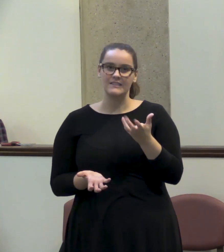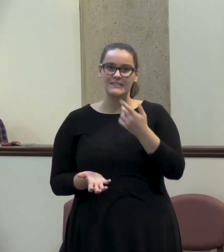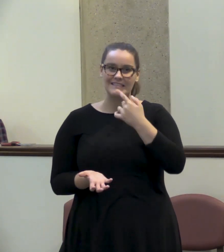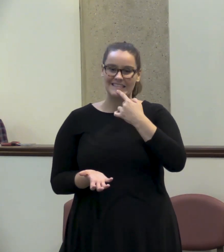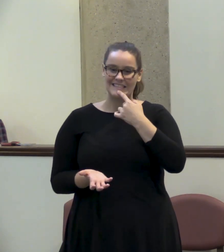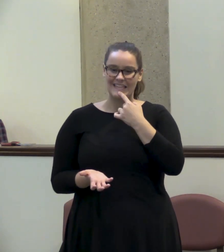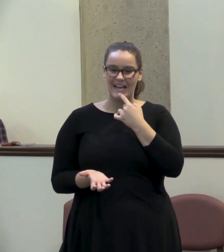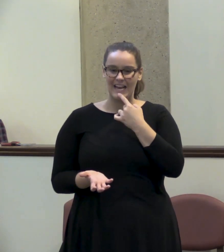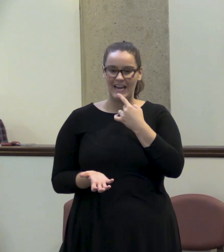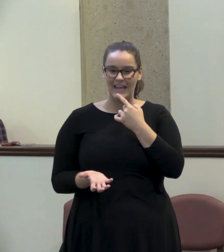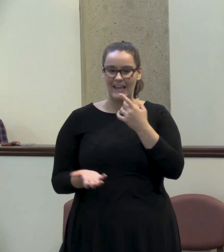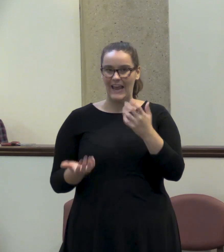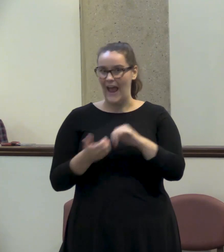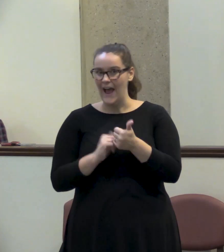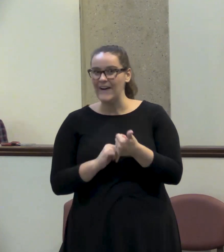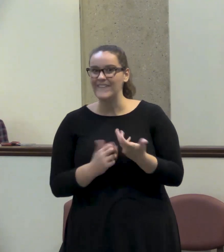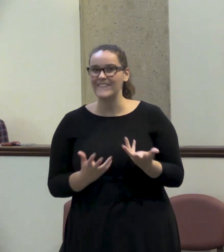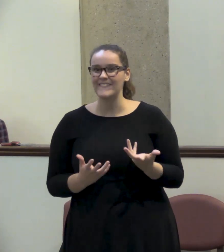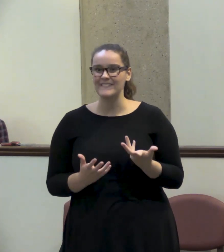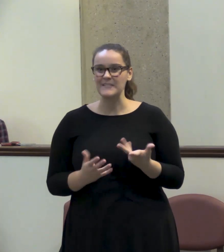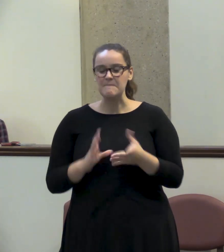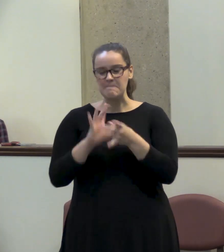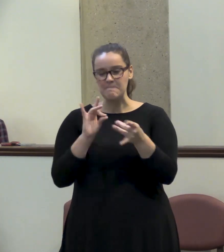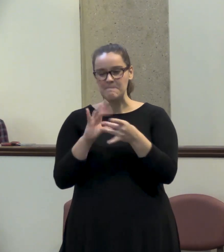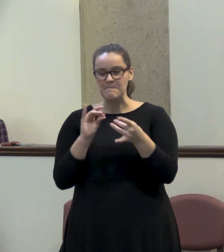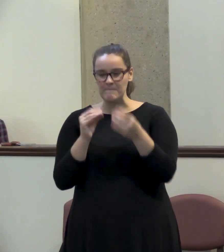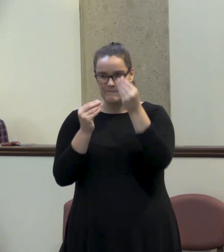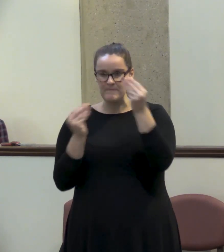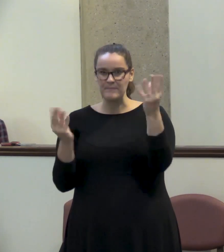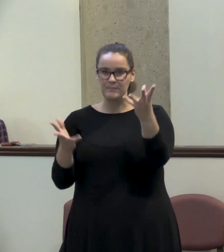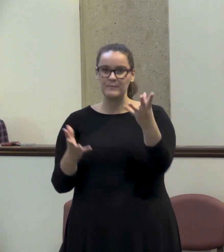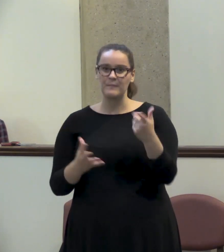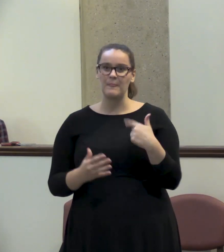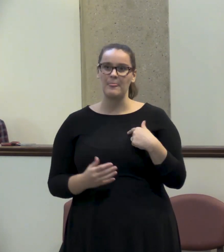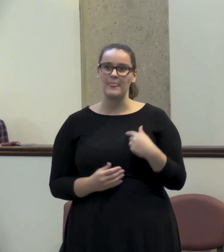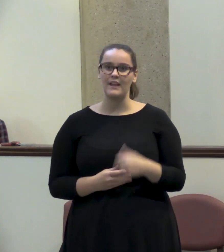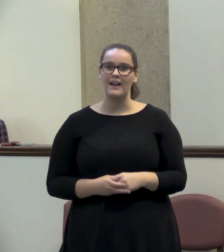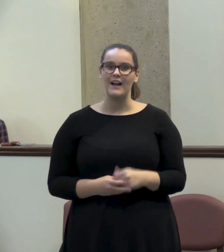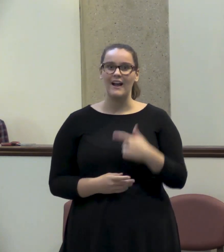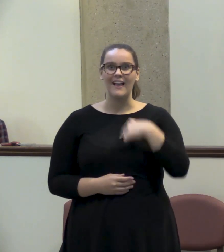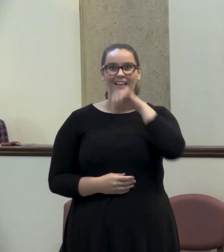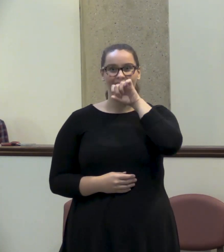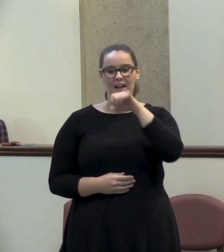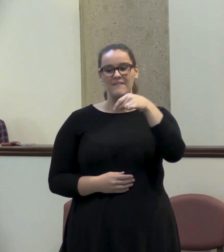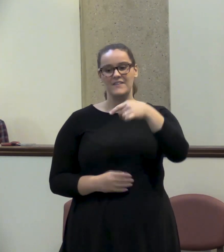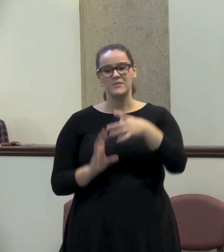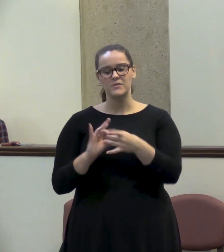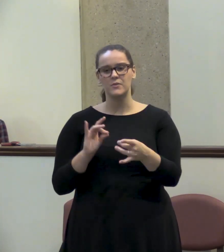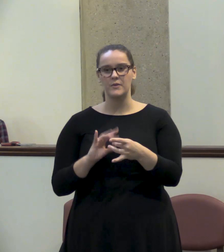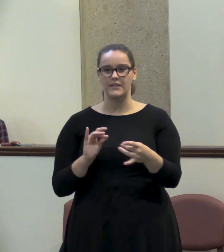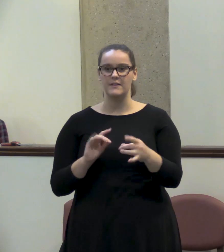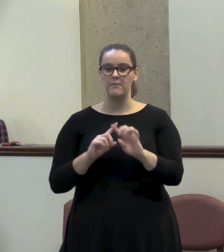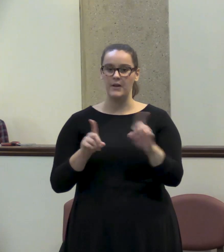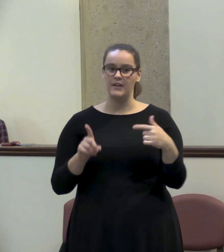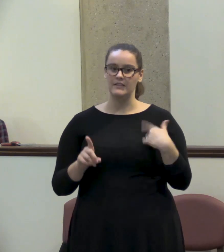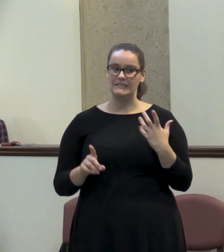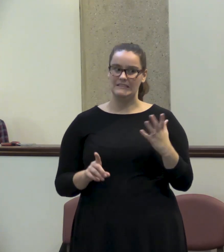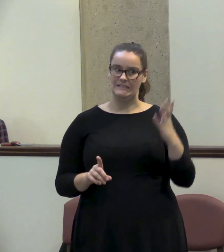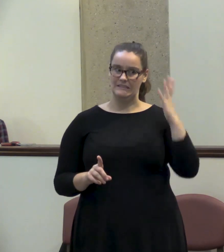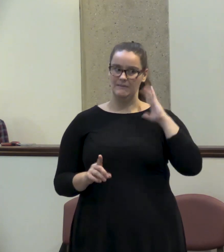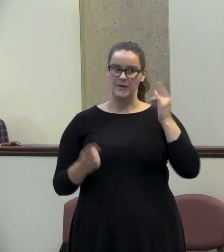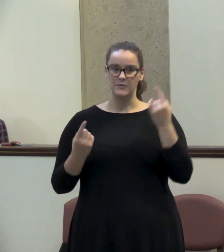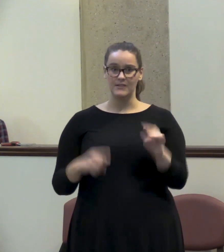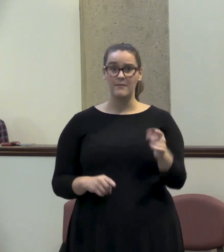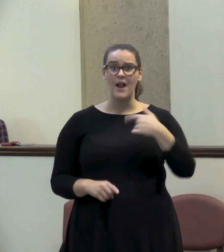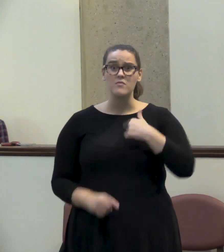by telling you a story. It's a story that I have grown quite fond of, but at the time, it made me